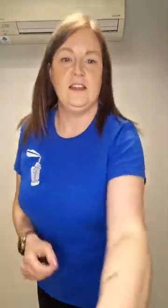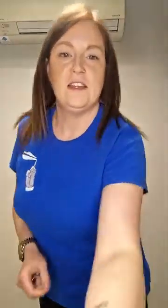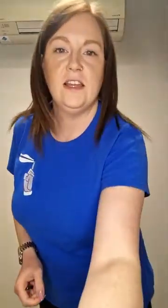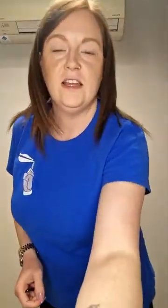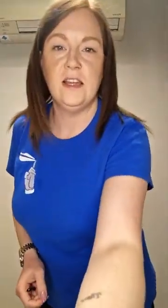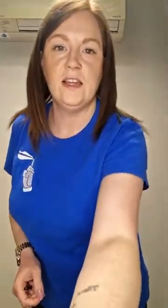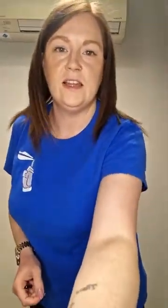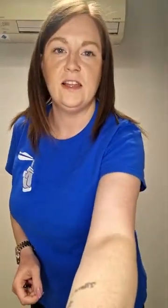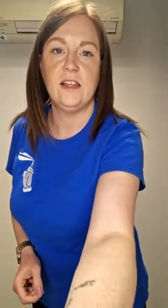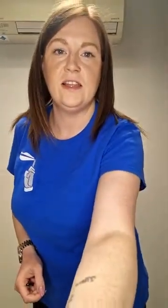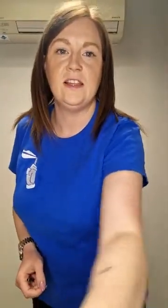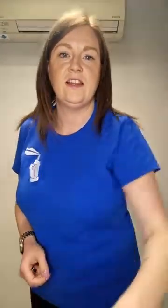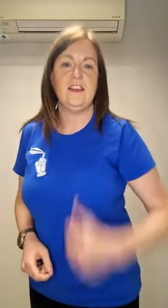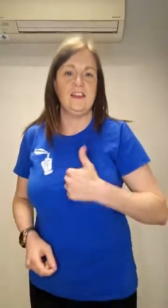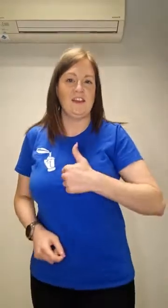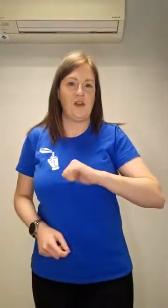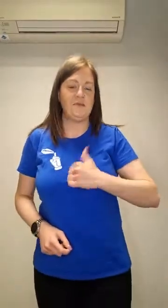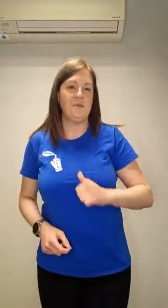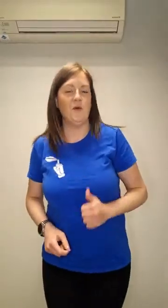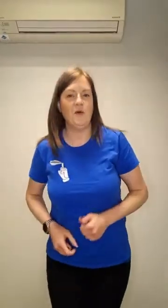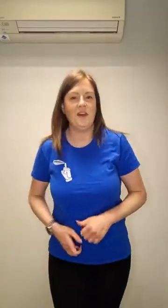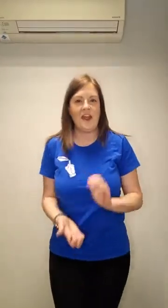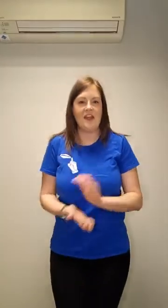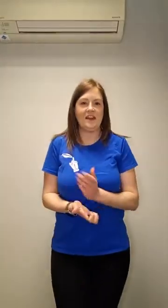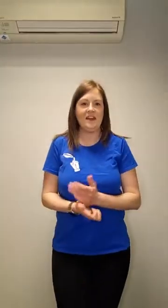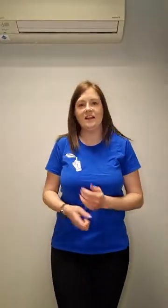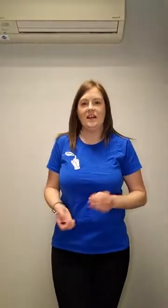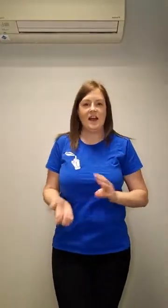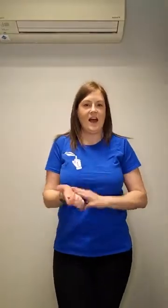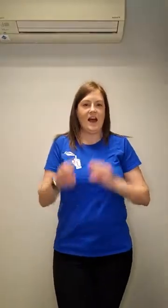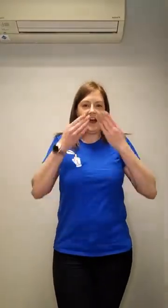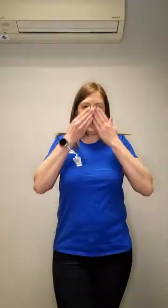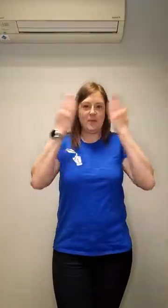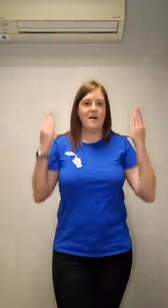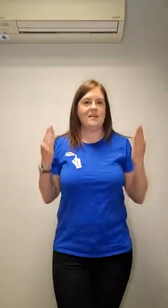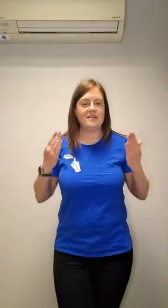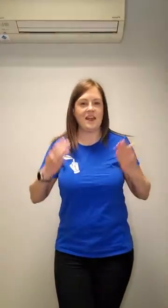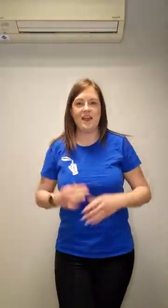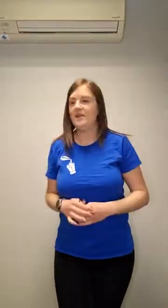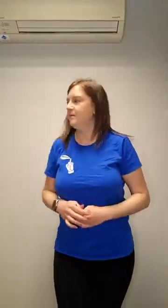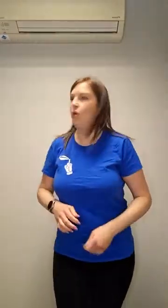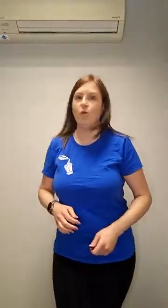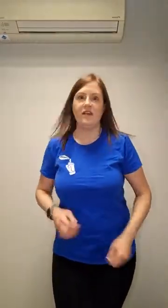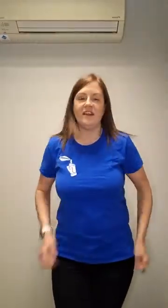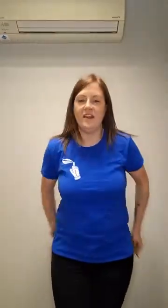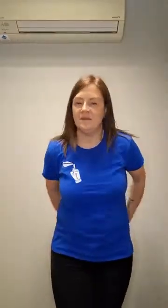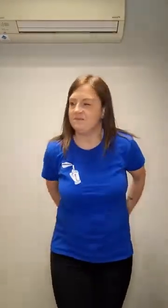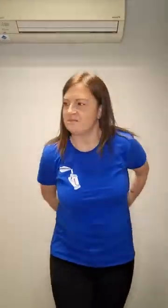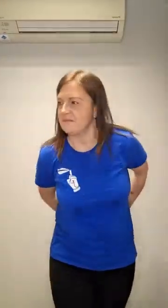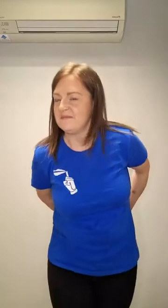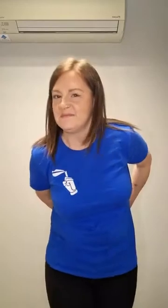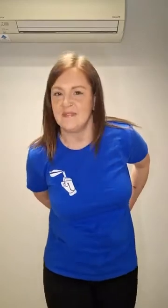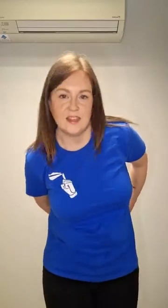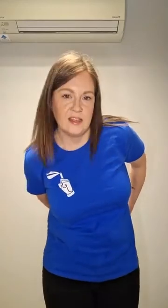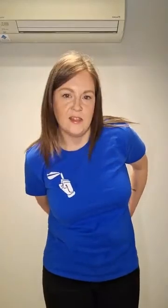Right. Good morning. Happy Monday already. The